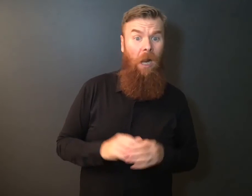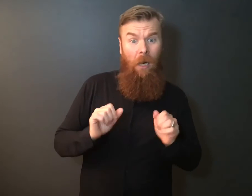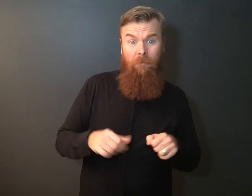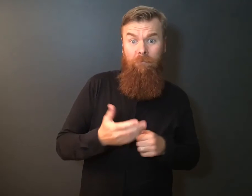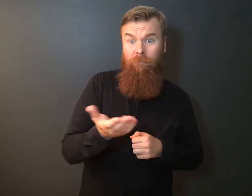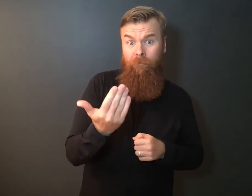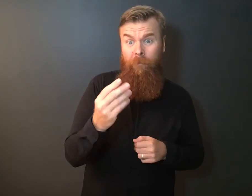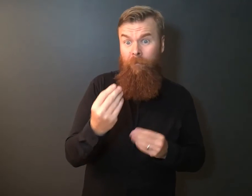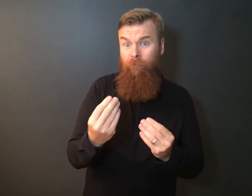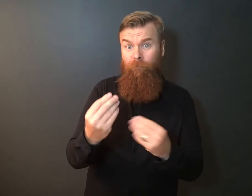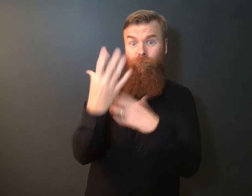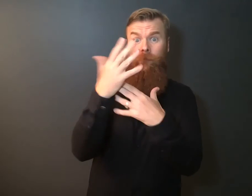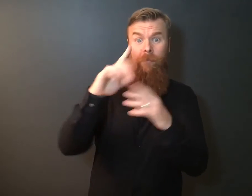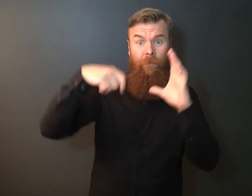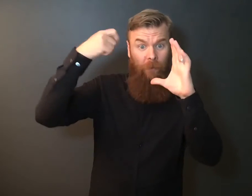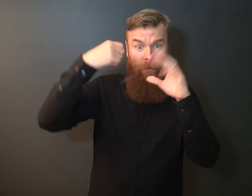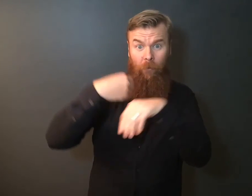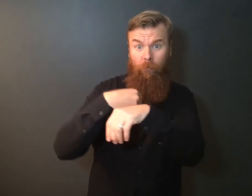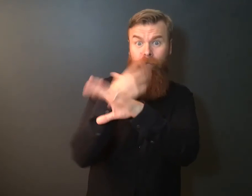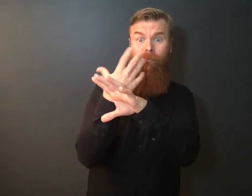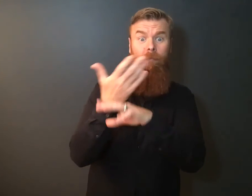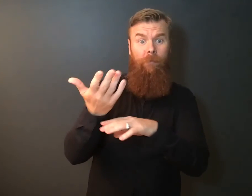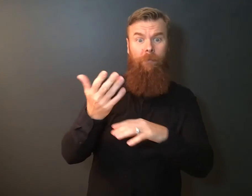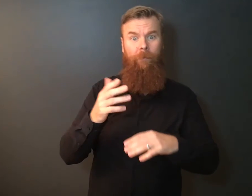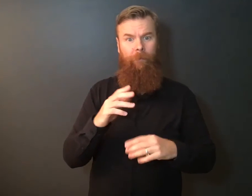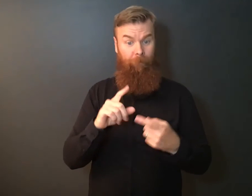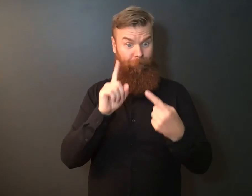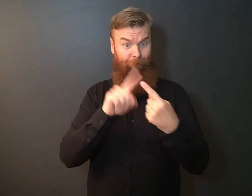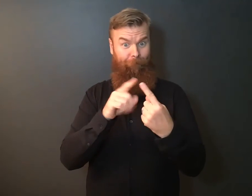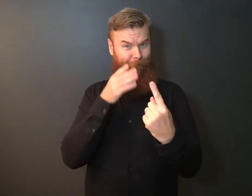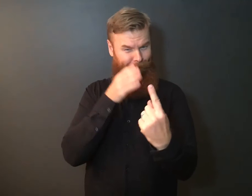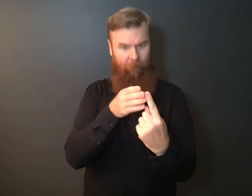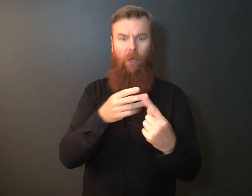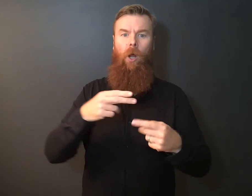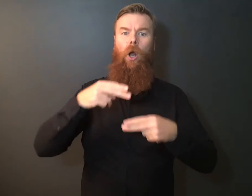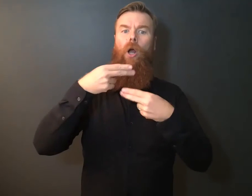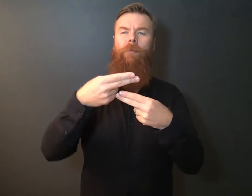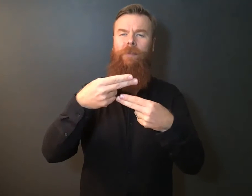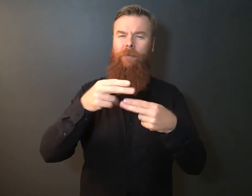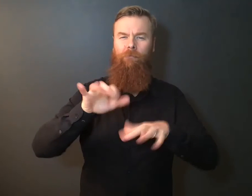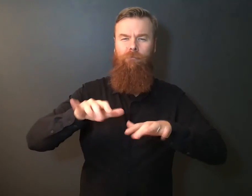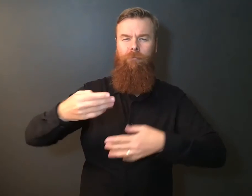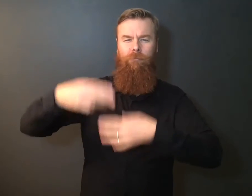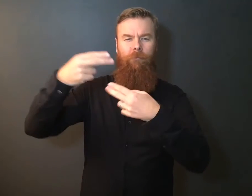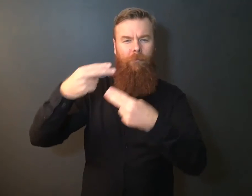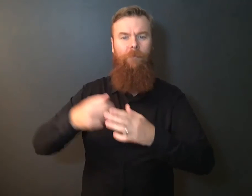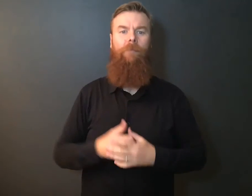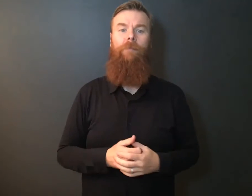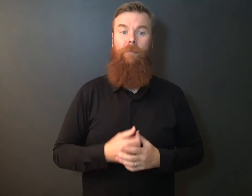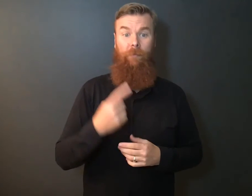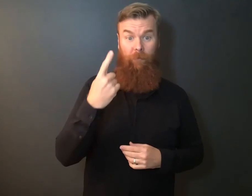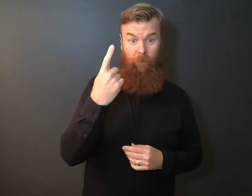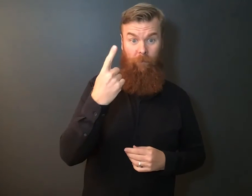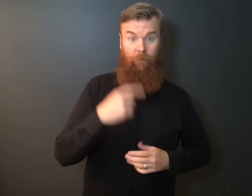with a couple of comments in the chat. Mani Petit from Tanzania, she highlighted the need to empower youth with